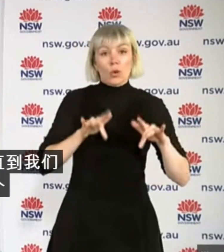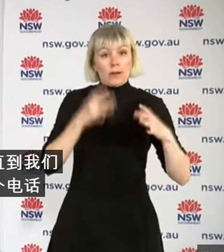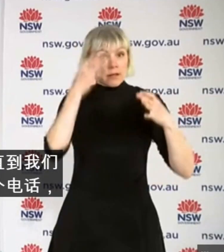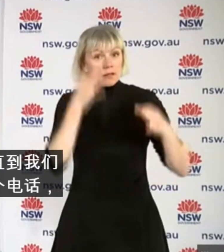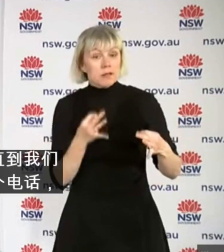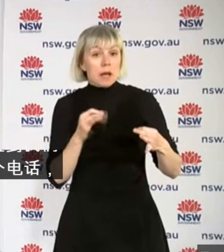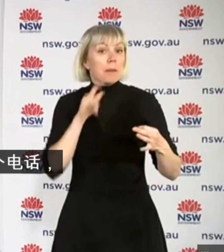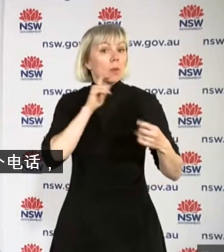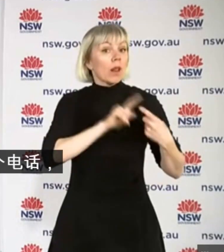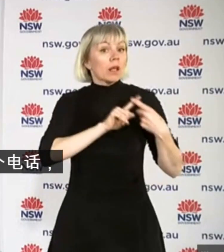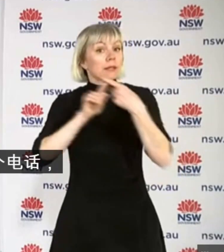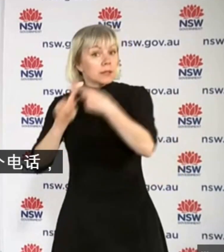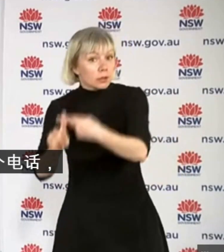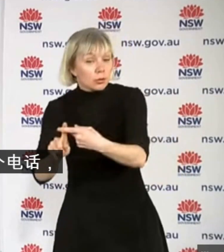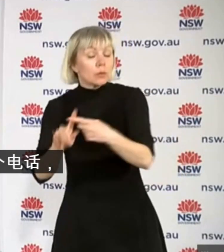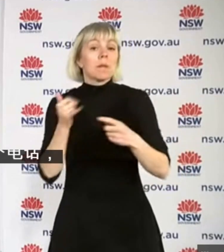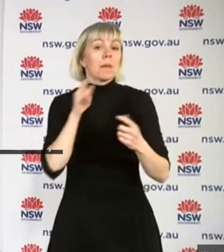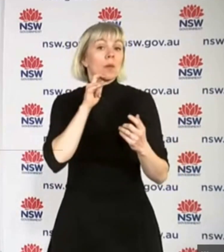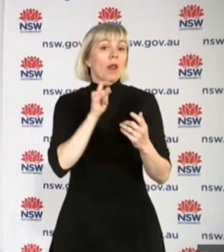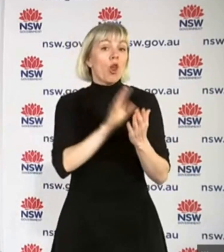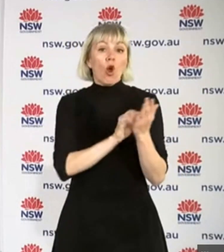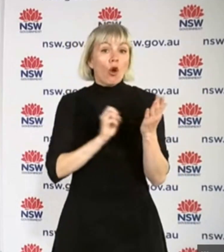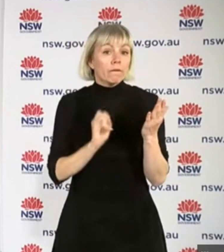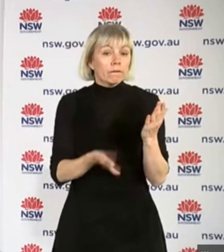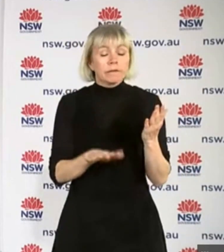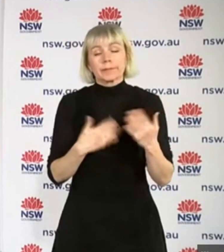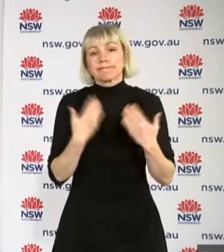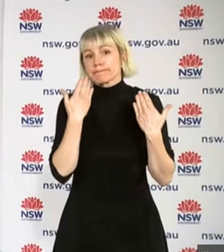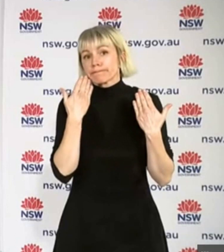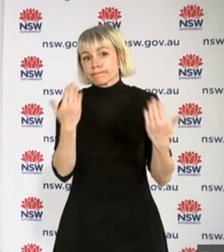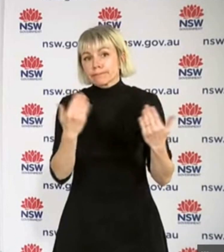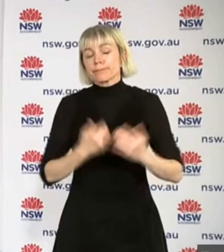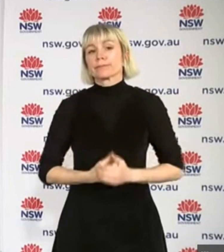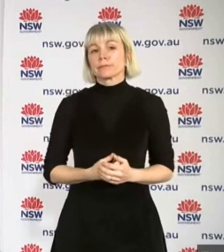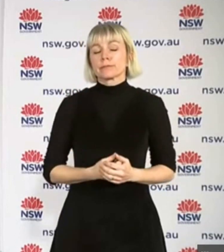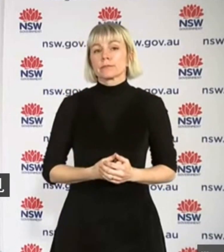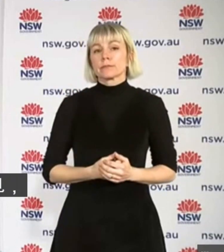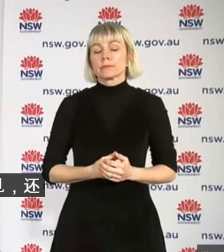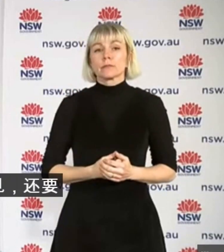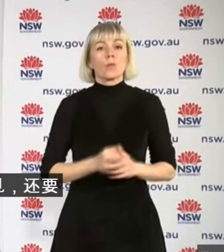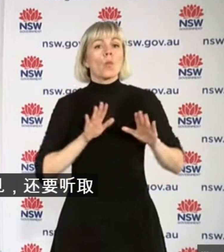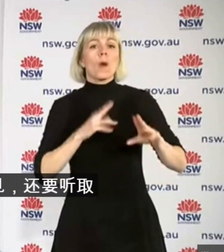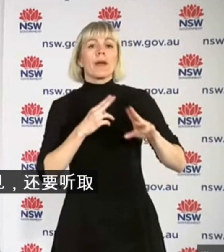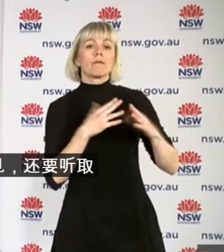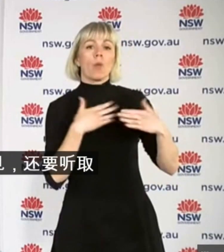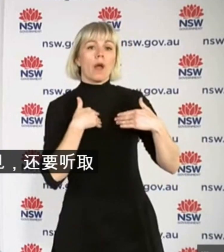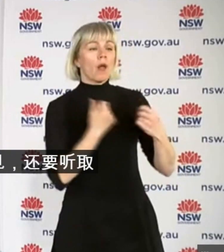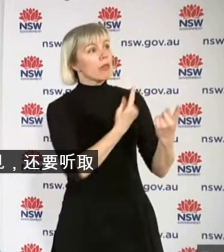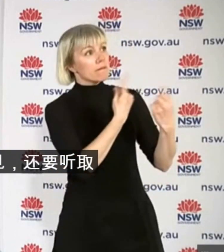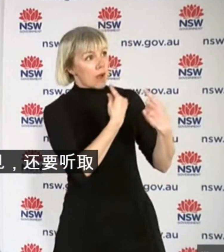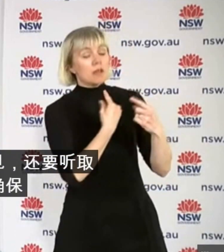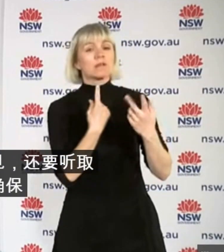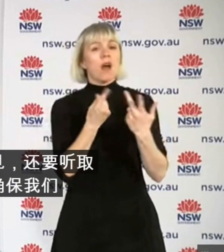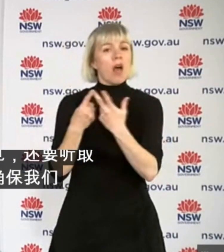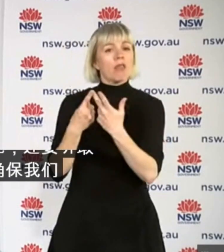haven't made that call yet. We're assessing the situation. We'll obviously take input from not only health but also other parts of government